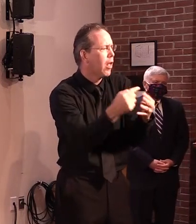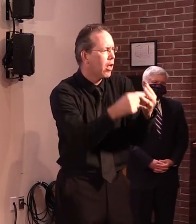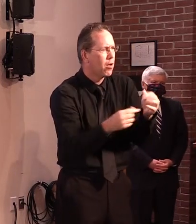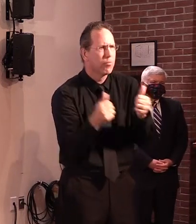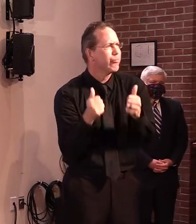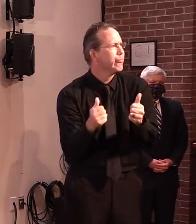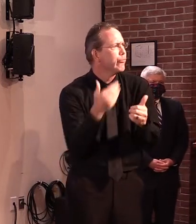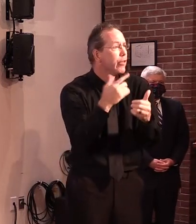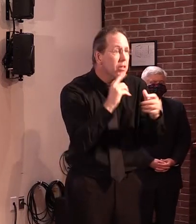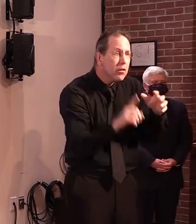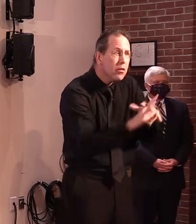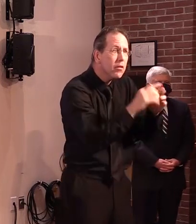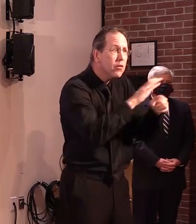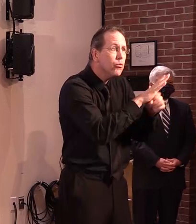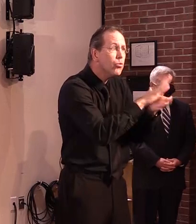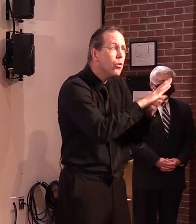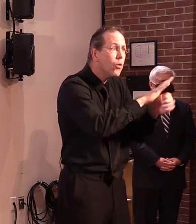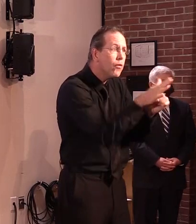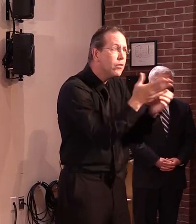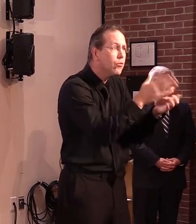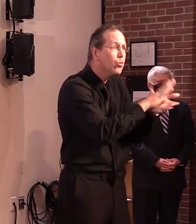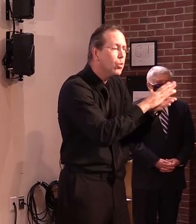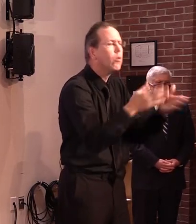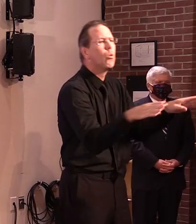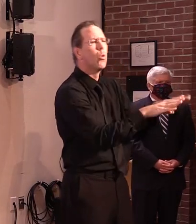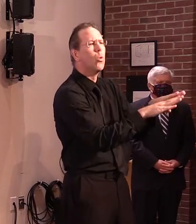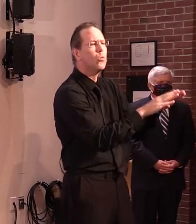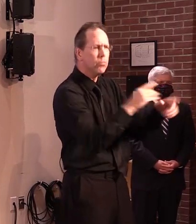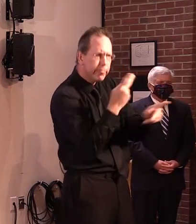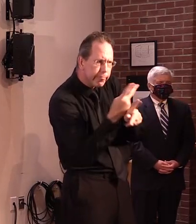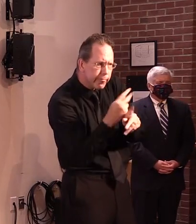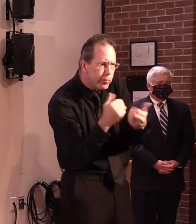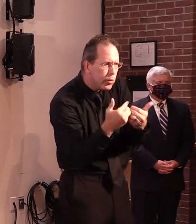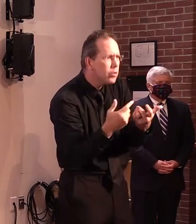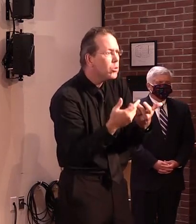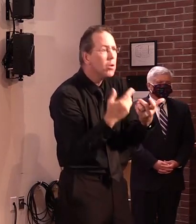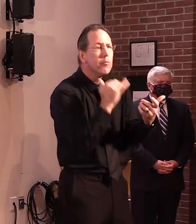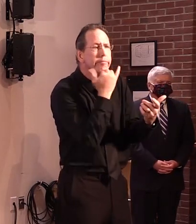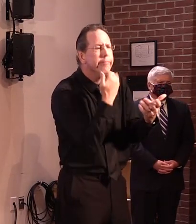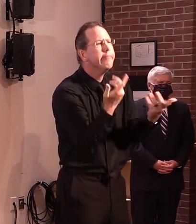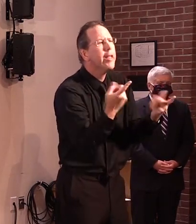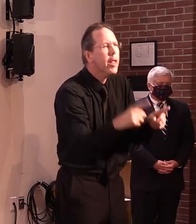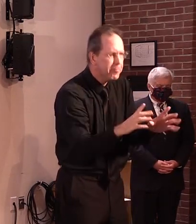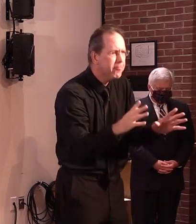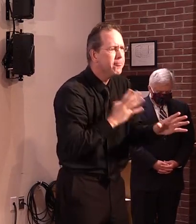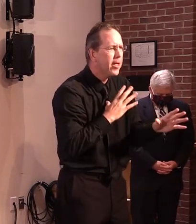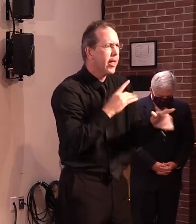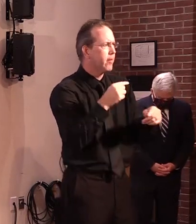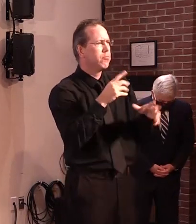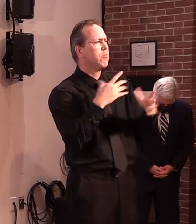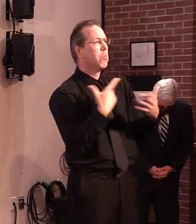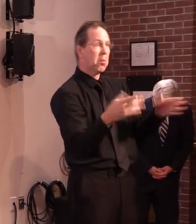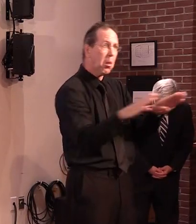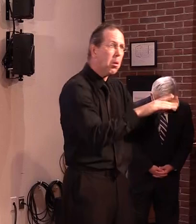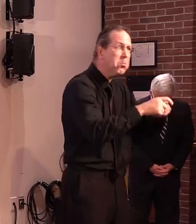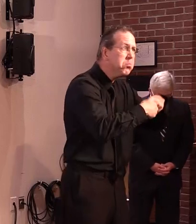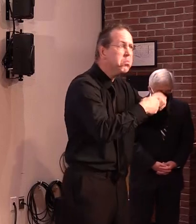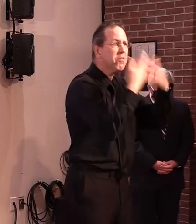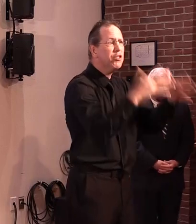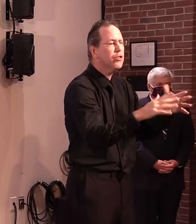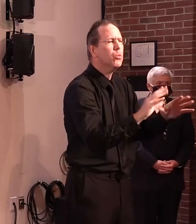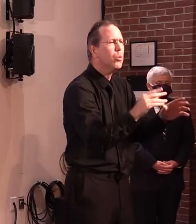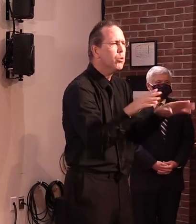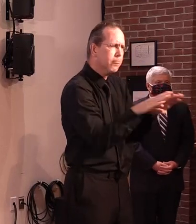a minor setback, you don't have to turn the clock back. So I want to congratulate you and all